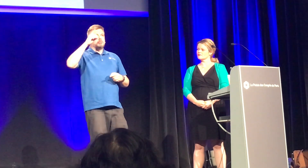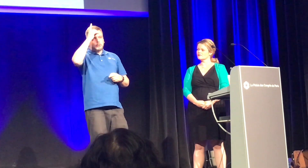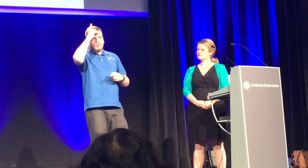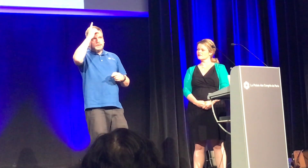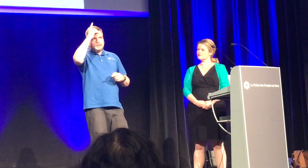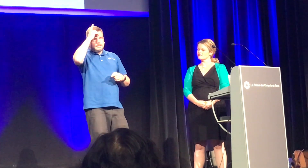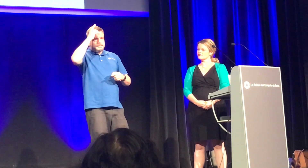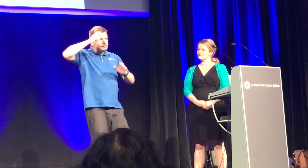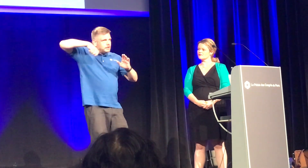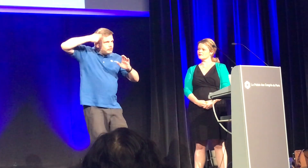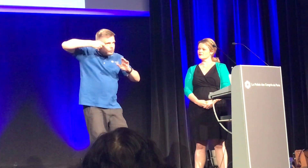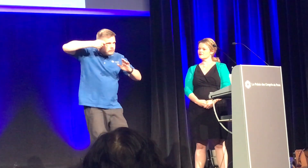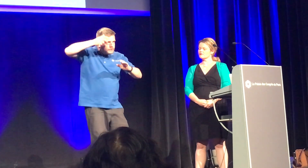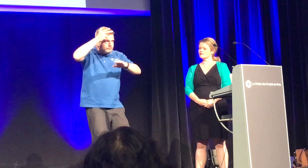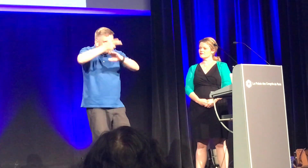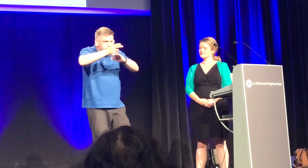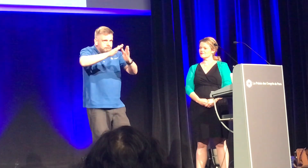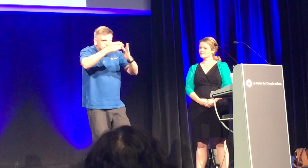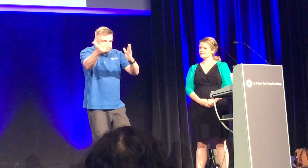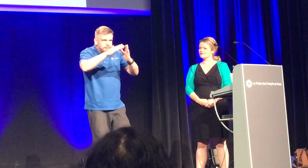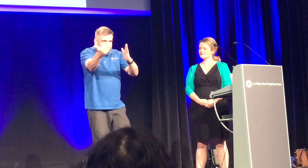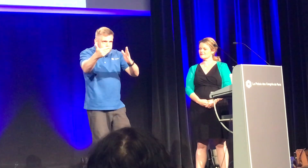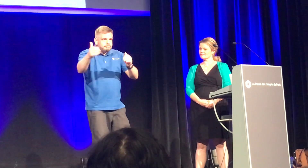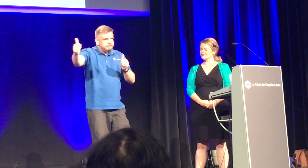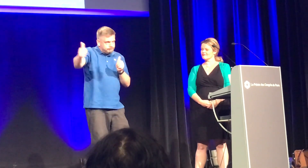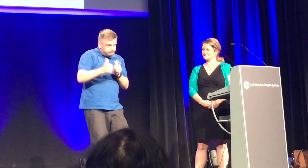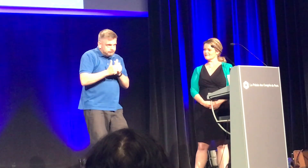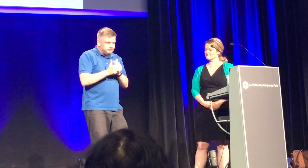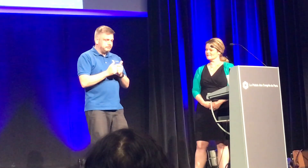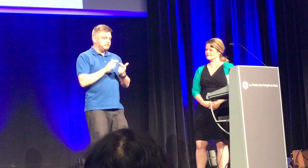The three deaf partners are from Germany, a media company.